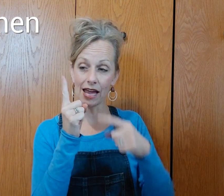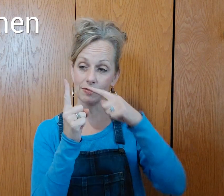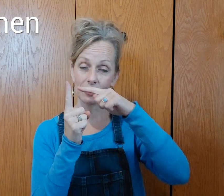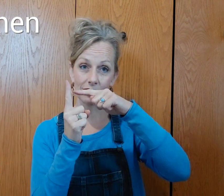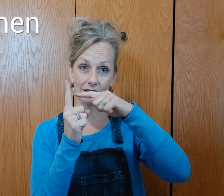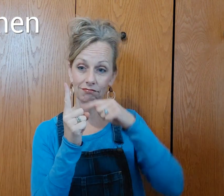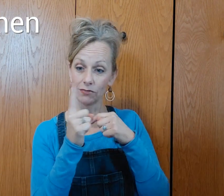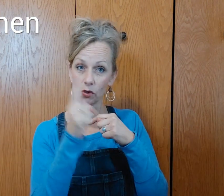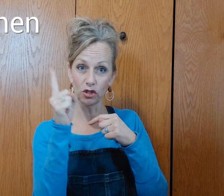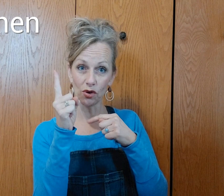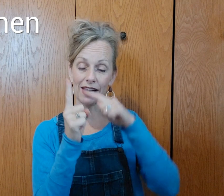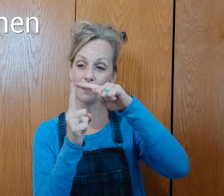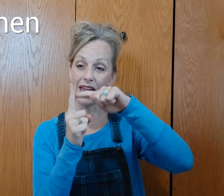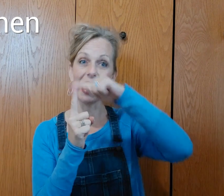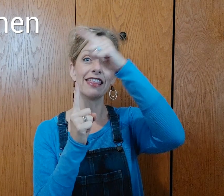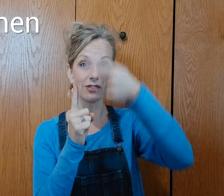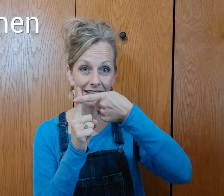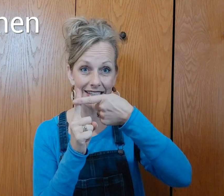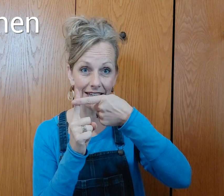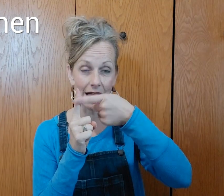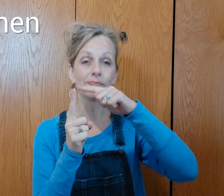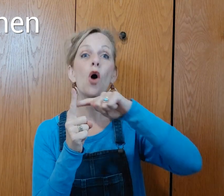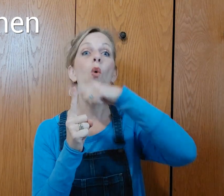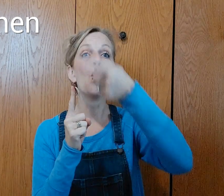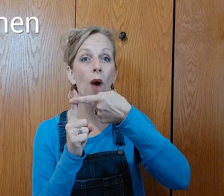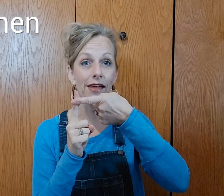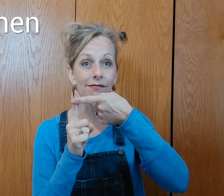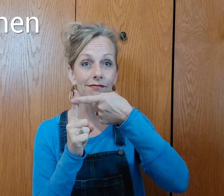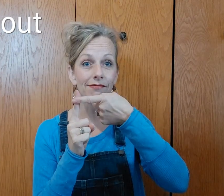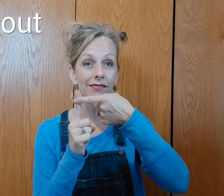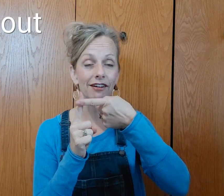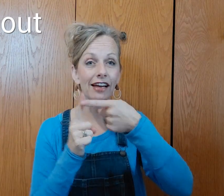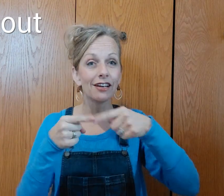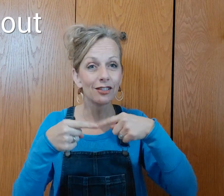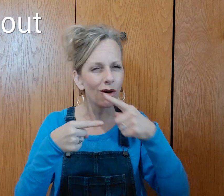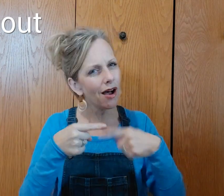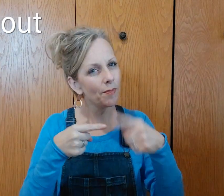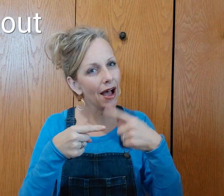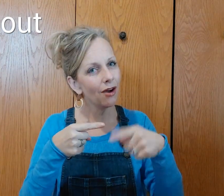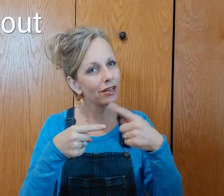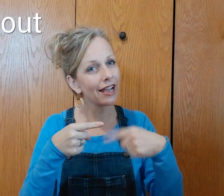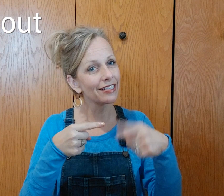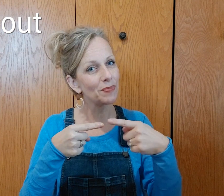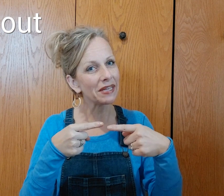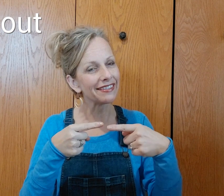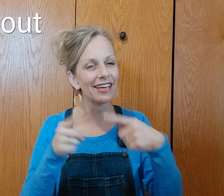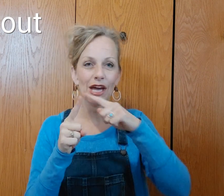time goes straight up and there's an exact time. When. All right. So about, it kind of spins,